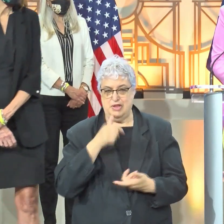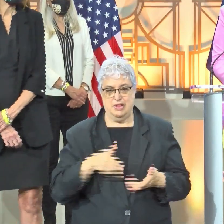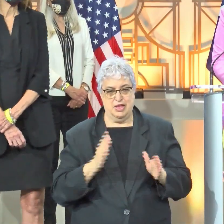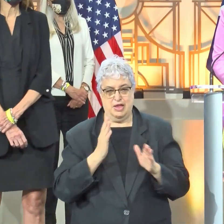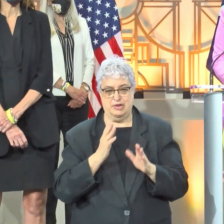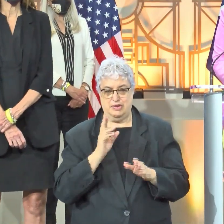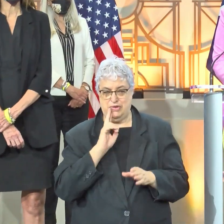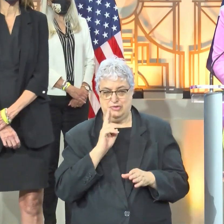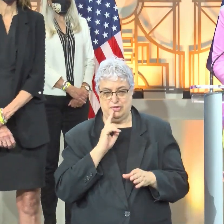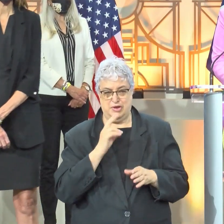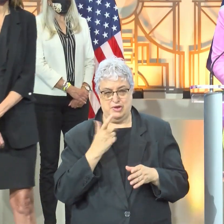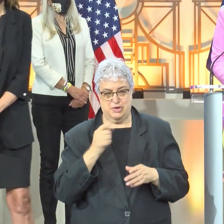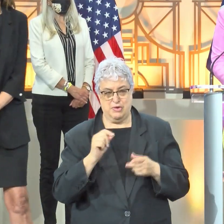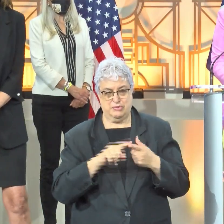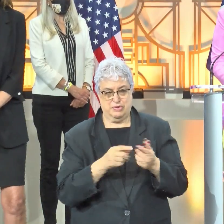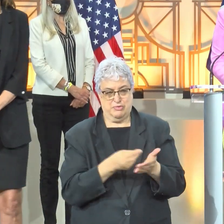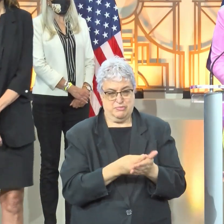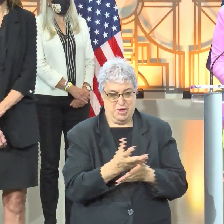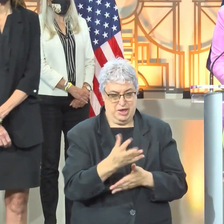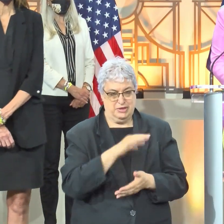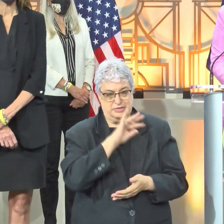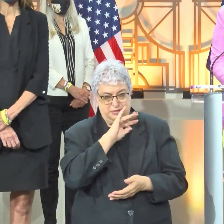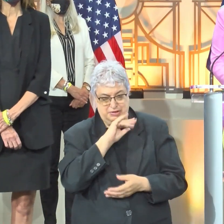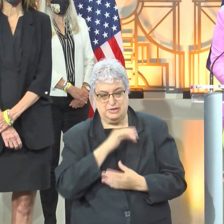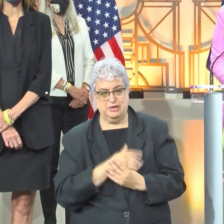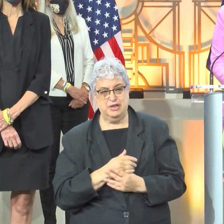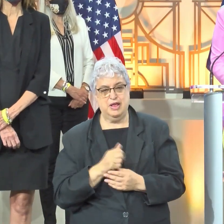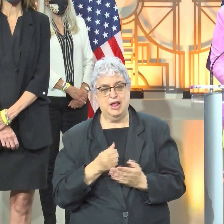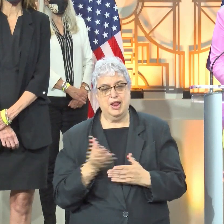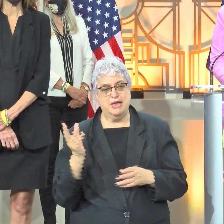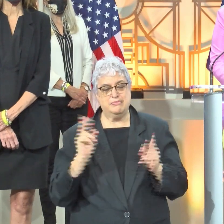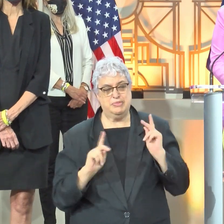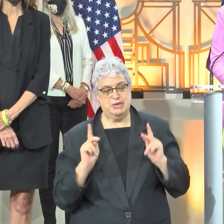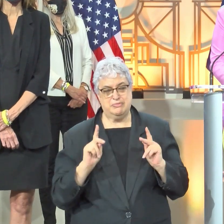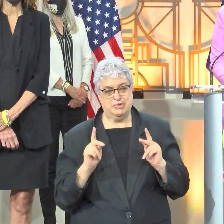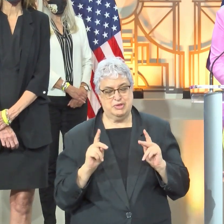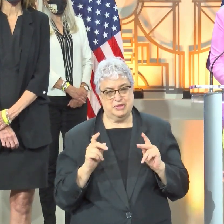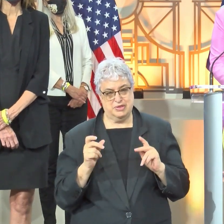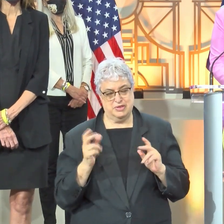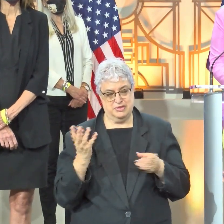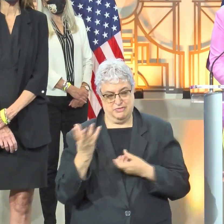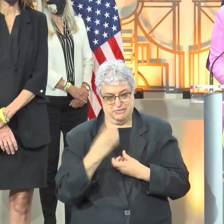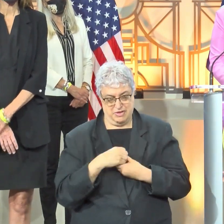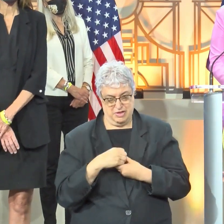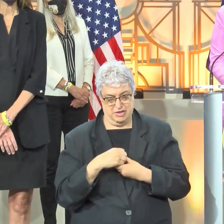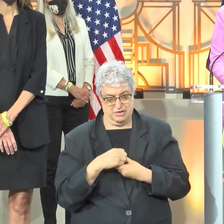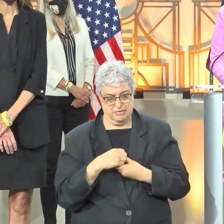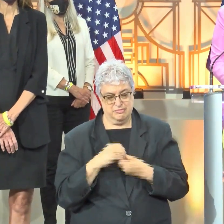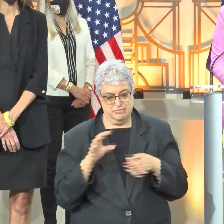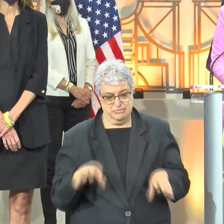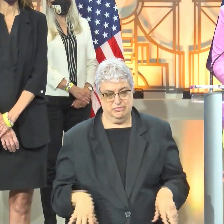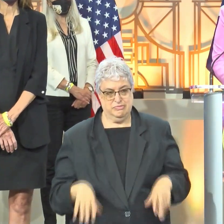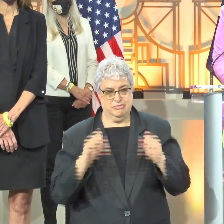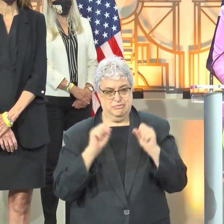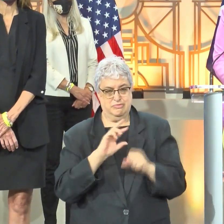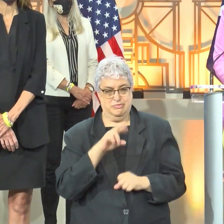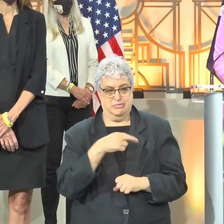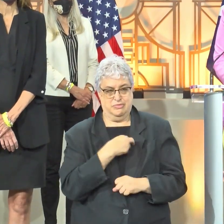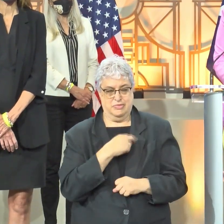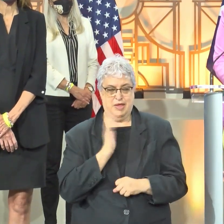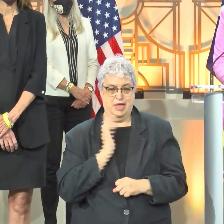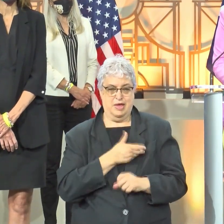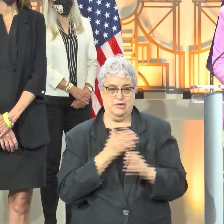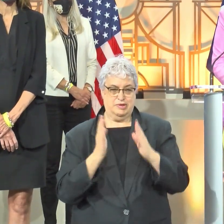Houston Go to Waste campaign is our opportunity to encourage Houstonians to engage and take an active role in keeping